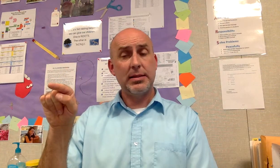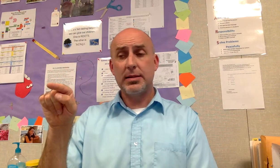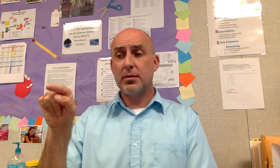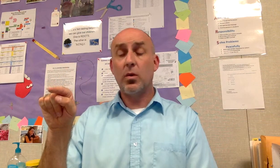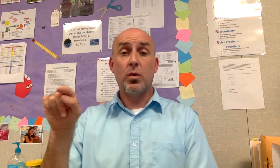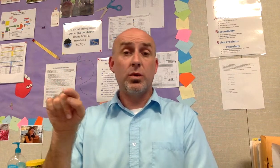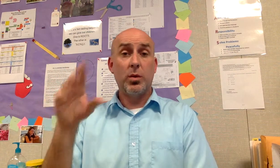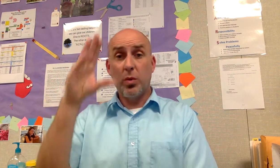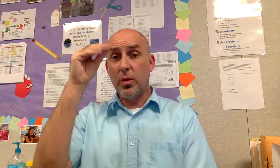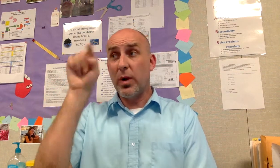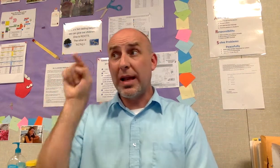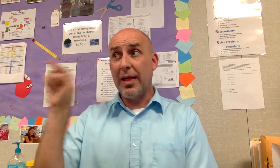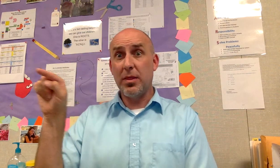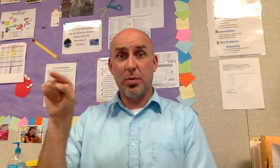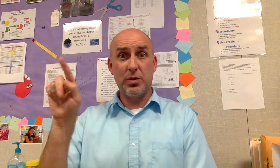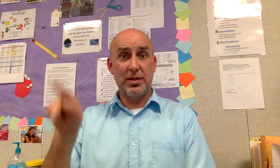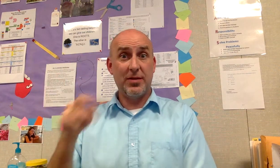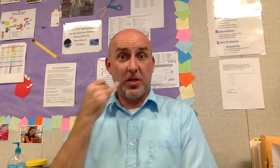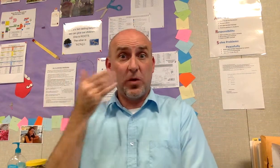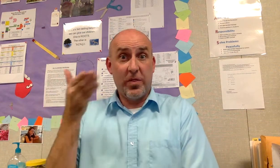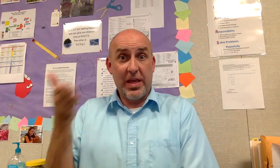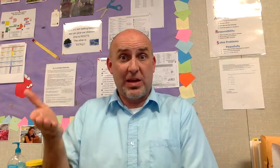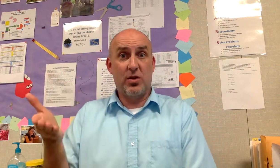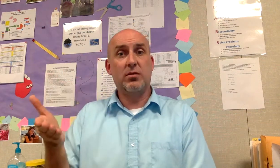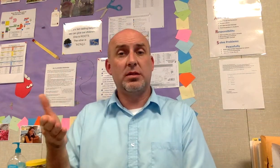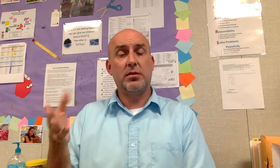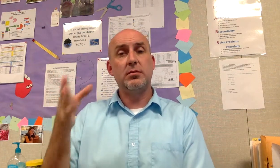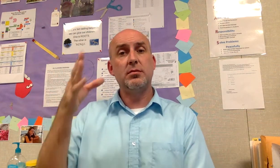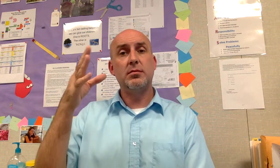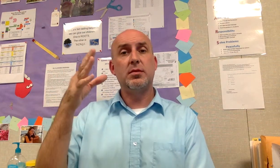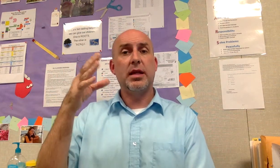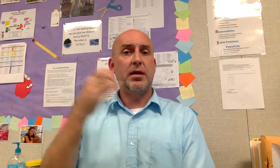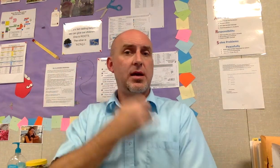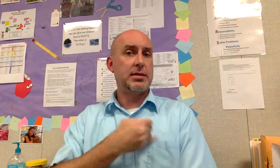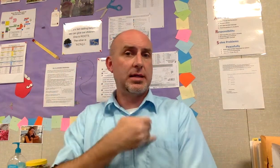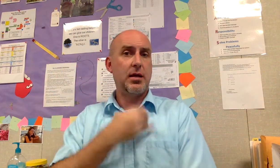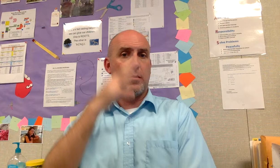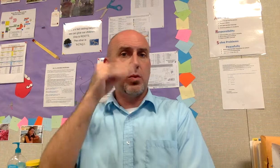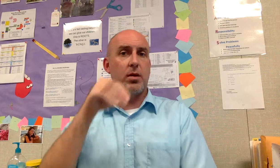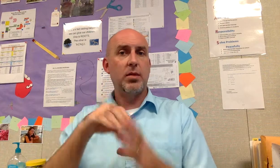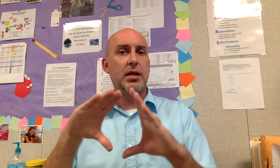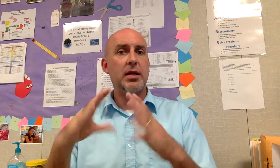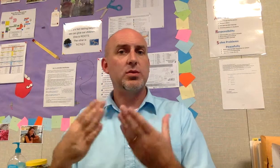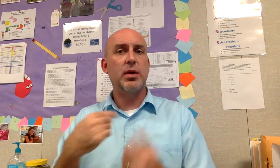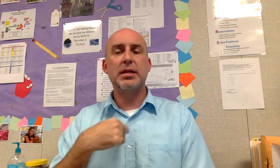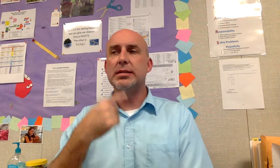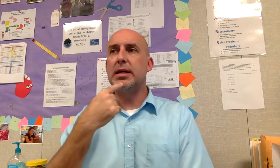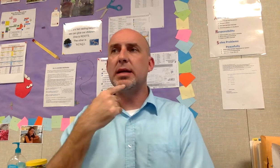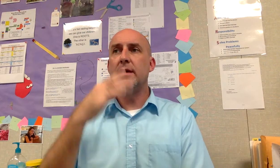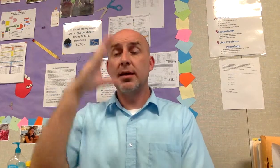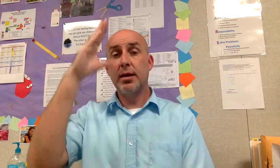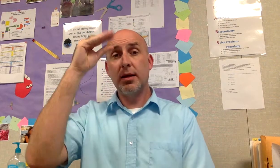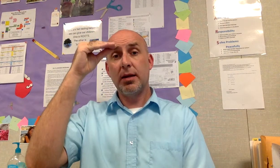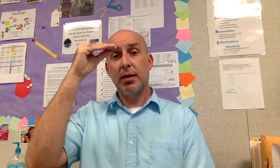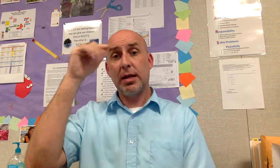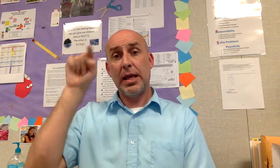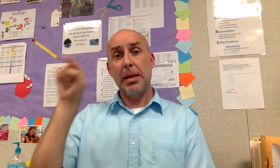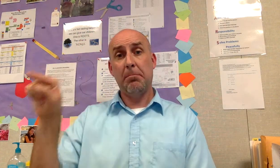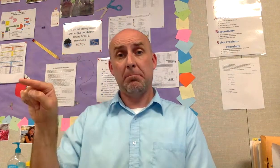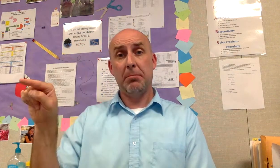his, or you can point right at the person if they're there, like Haziel, a boy in my classroom, I can say him and